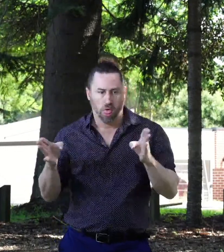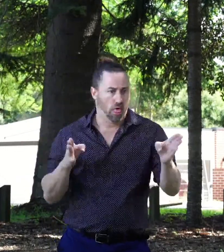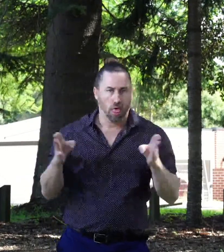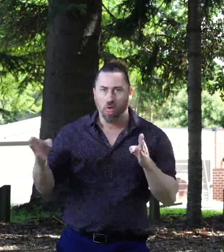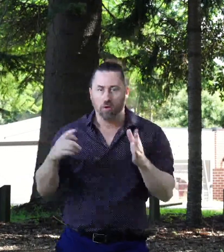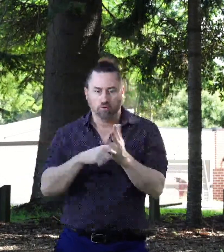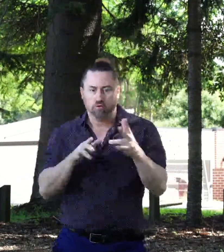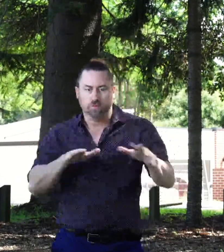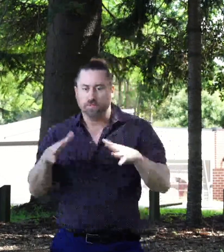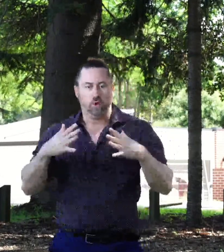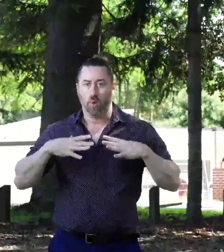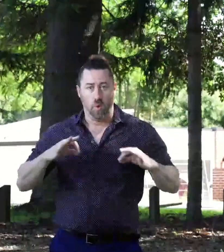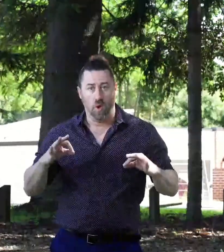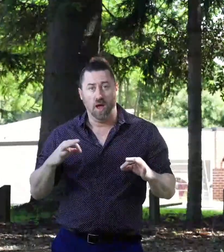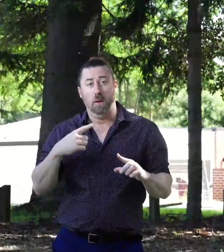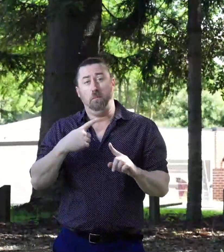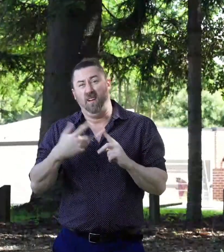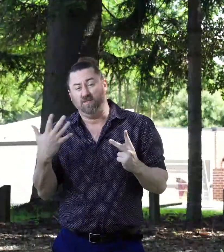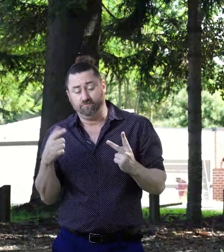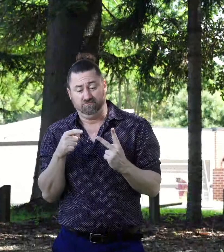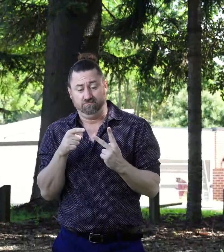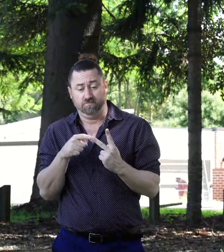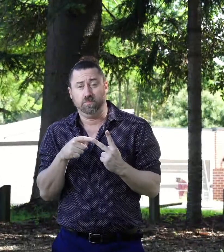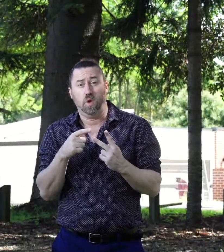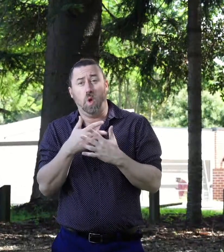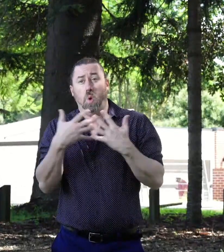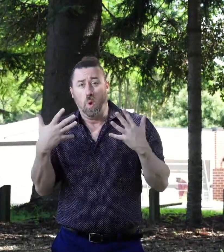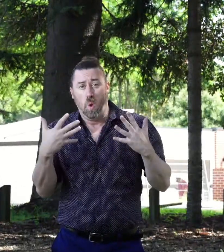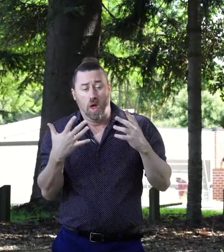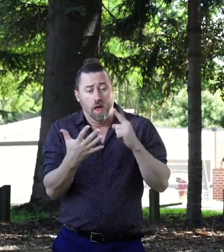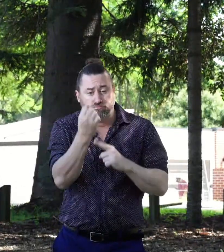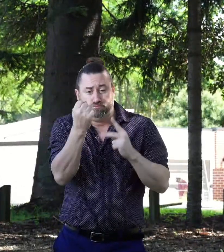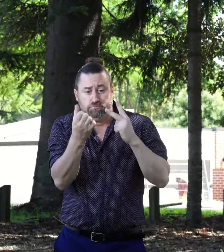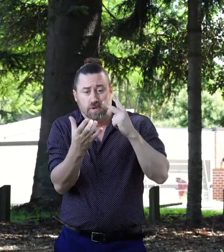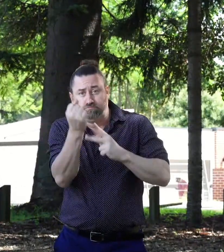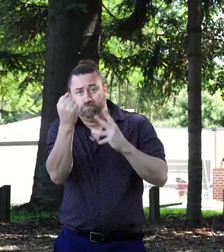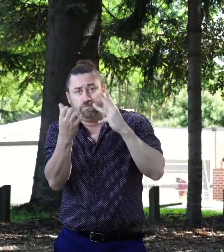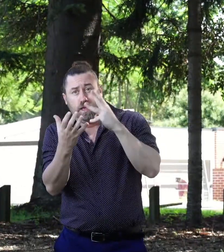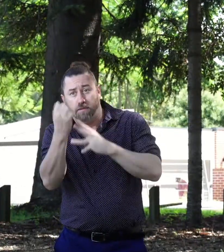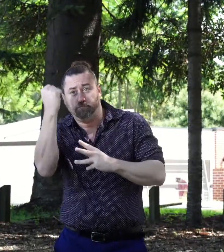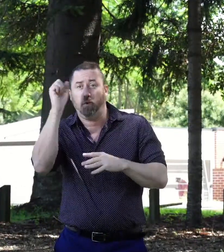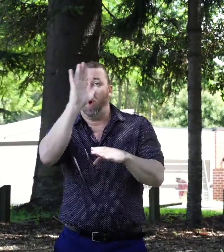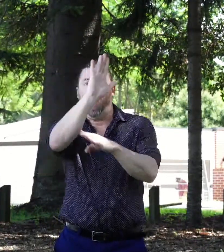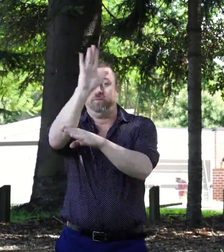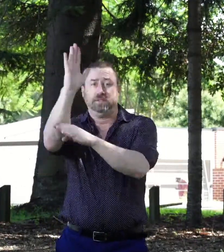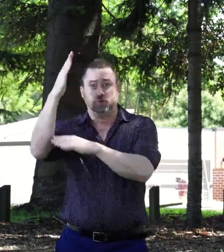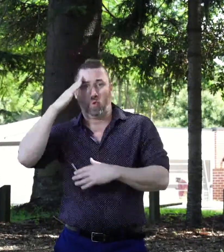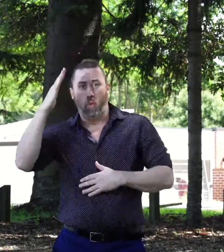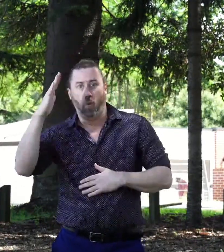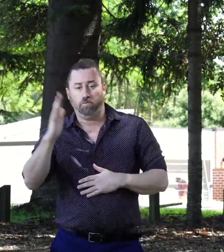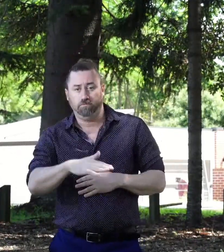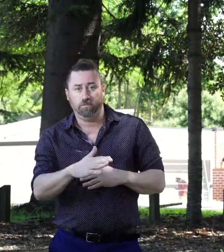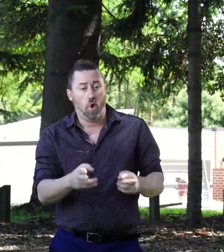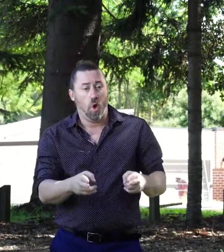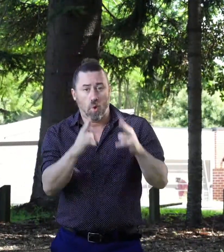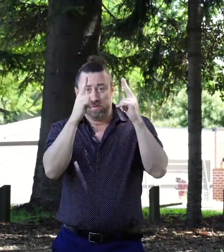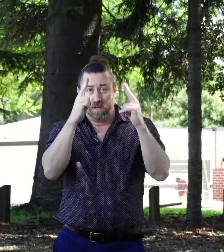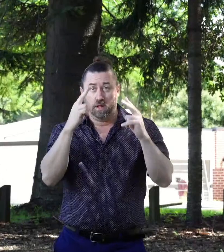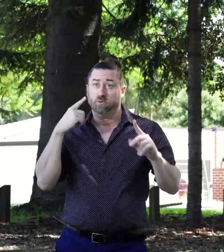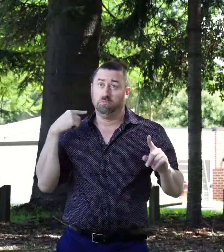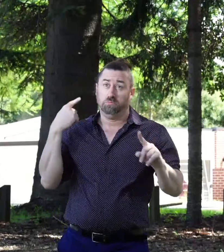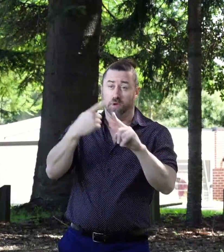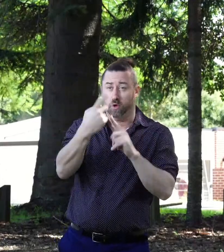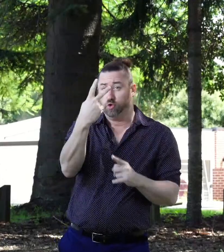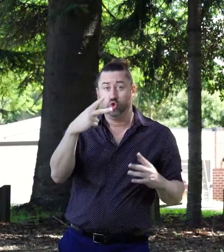secondly, we are actually seeing large numbers of positive cases that are coming in. Like basically every day over the